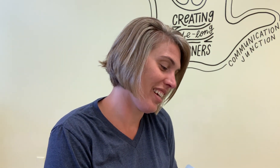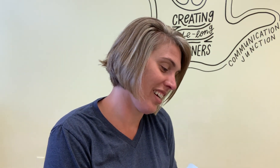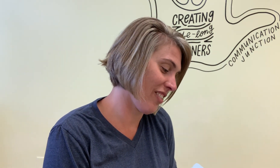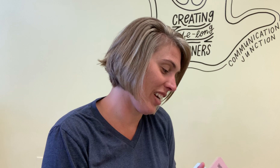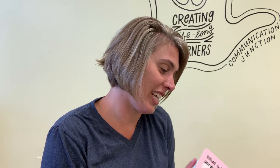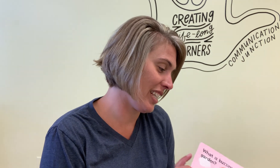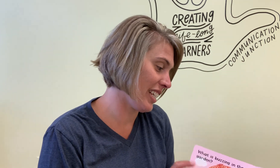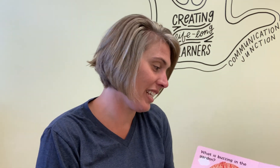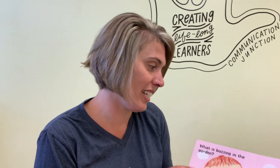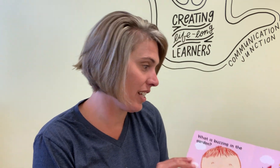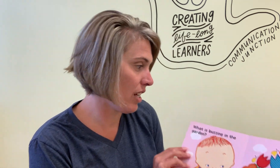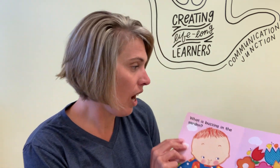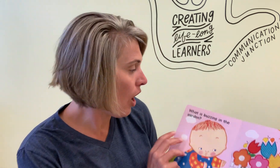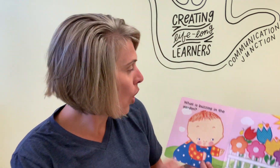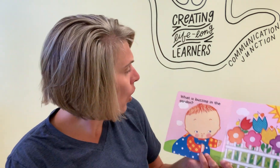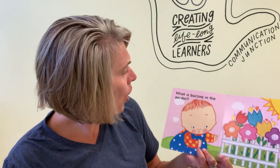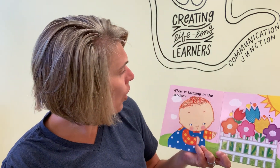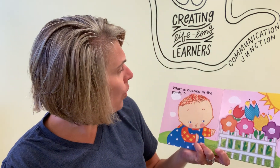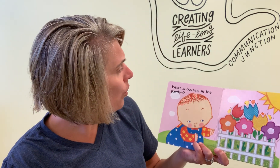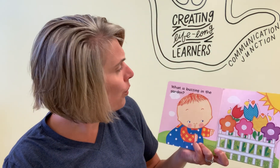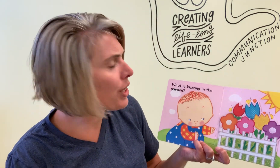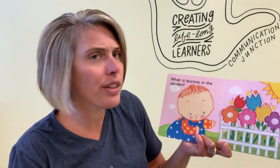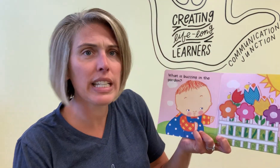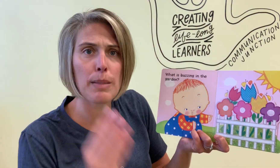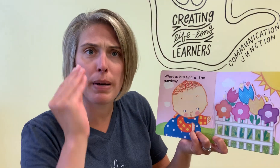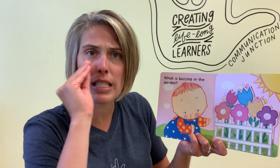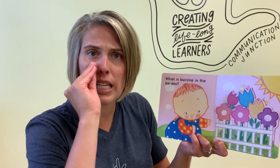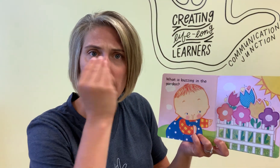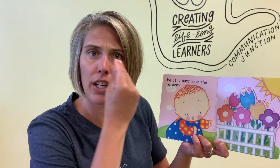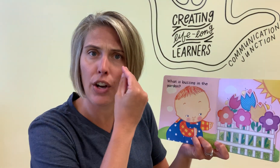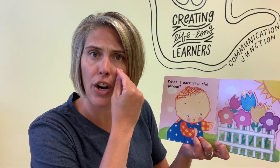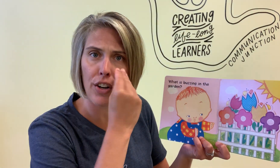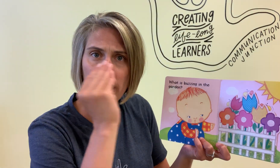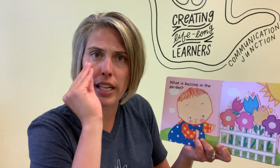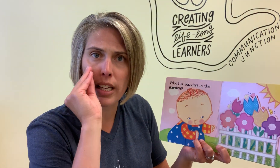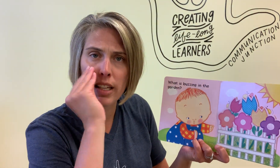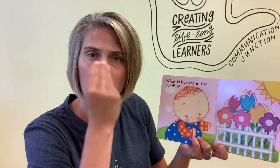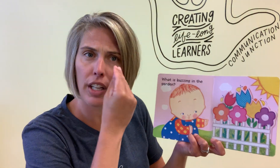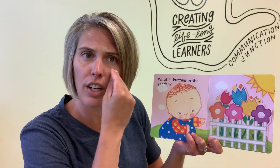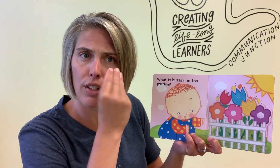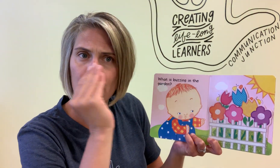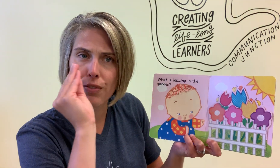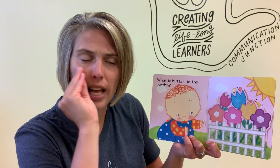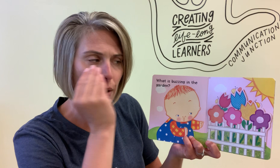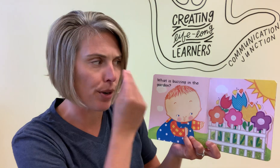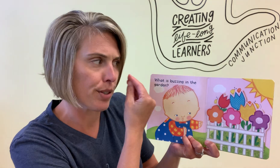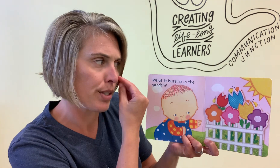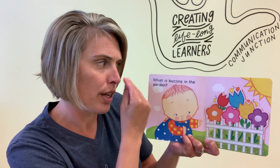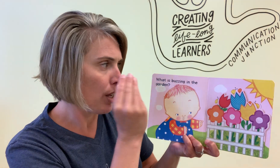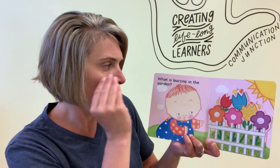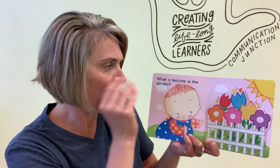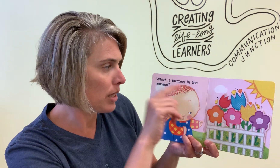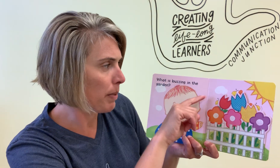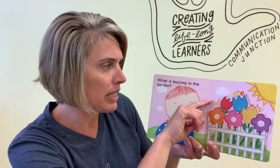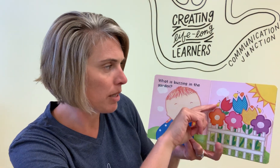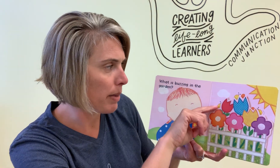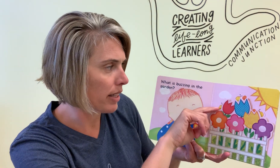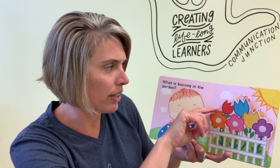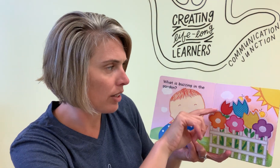All right. Oh, what do you think's buzzing in the garden? Look at all those flowers. What's buzzing back there? Let's